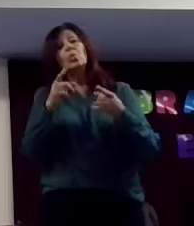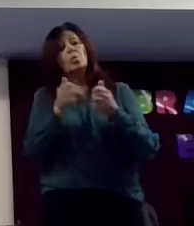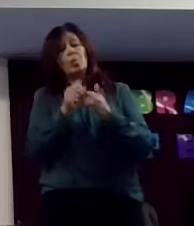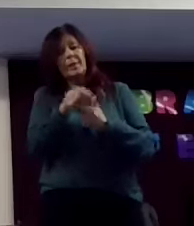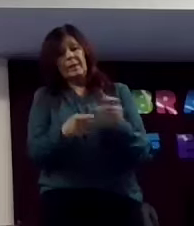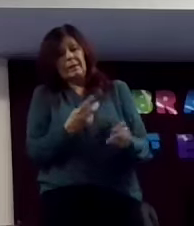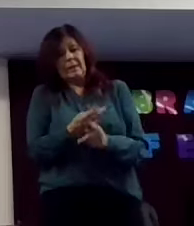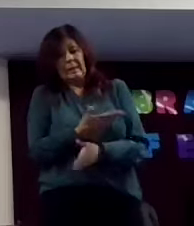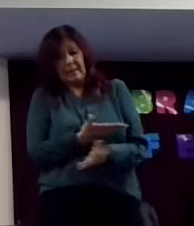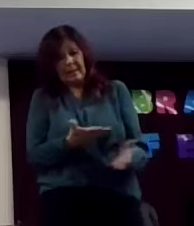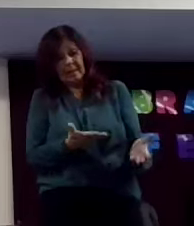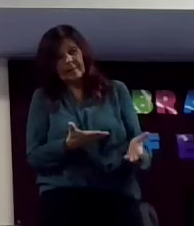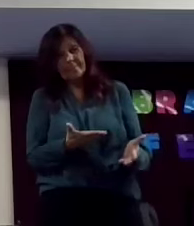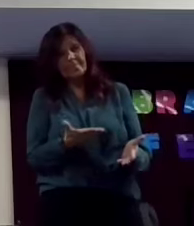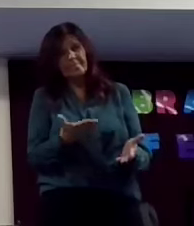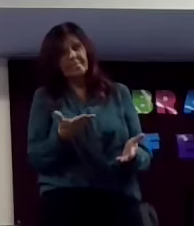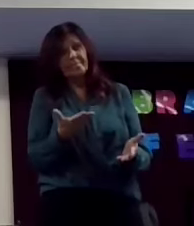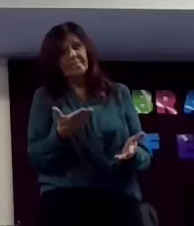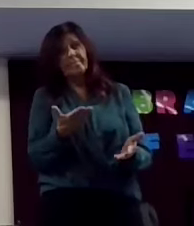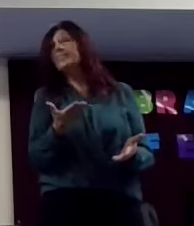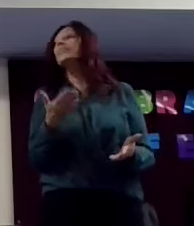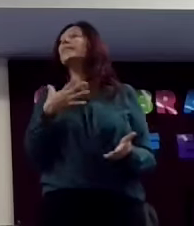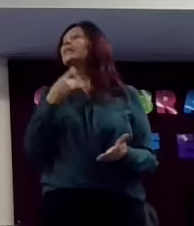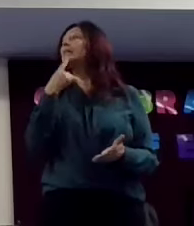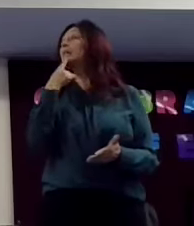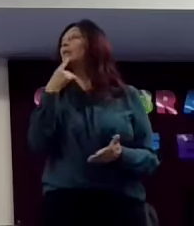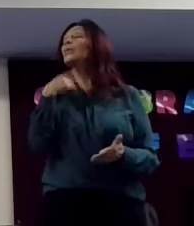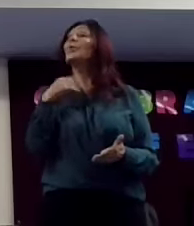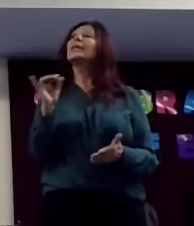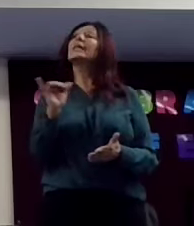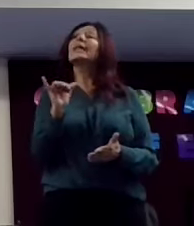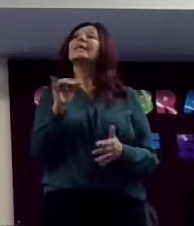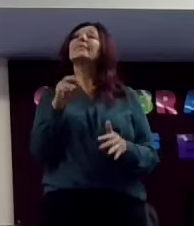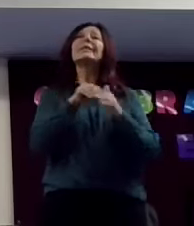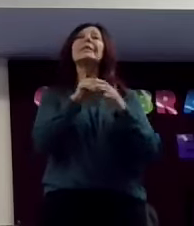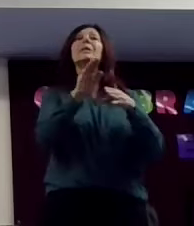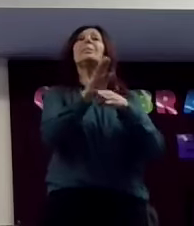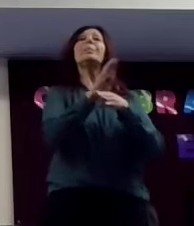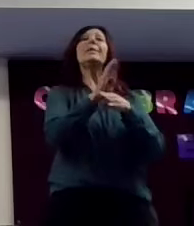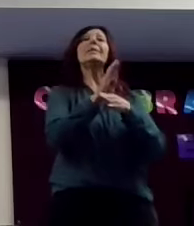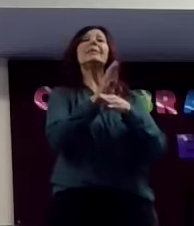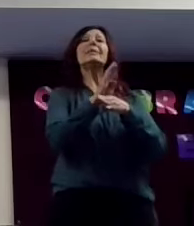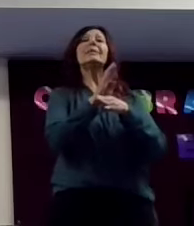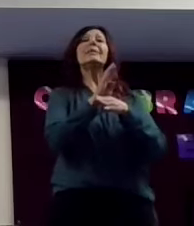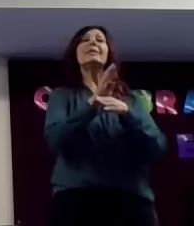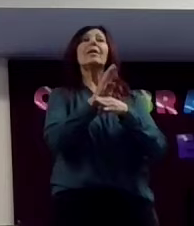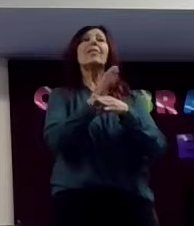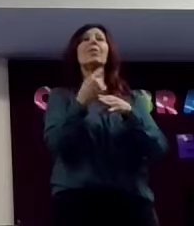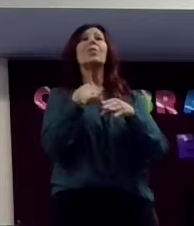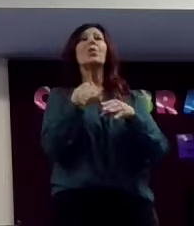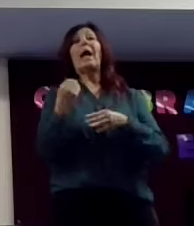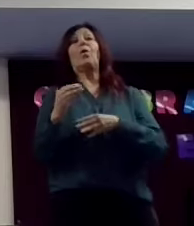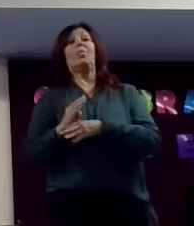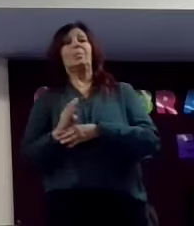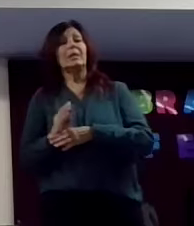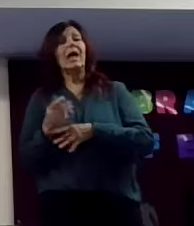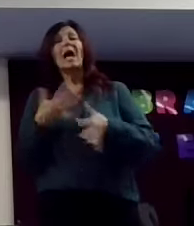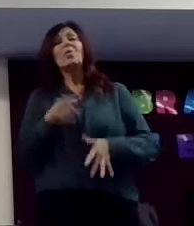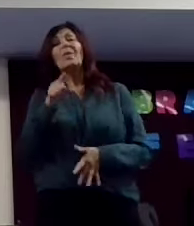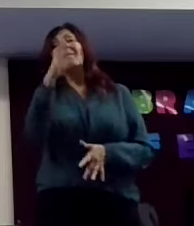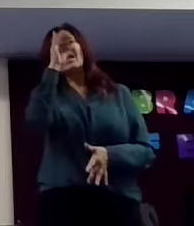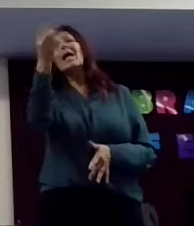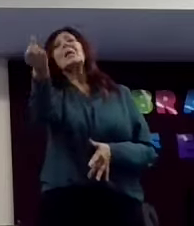comes to this kind of thing, I like to say it this way: we're kind of in the business of trying to put ourselves out of business. I don't want that